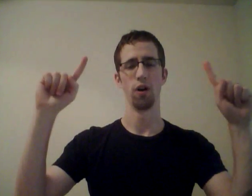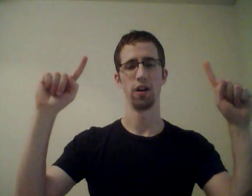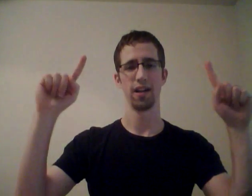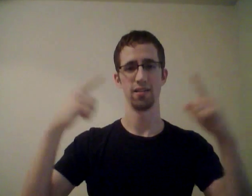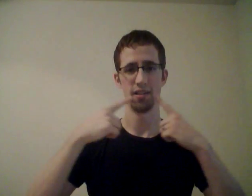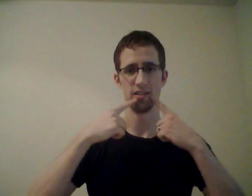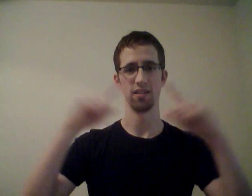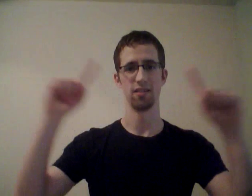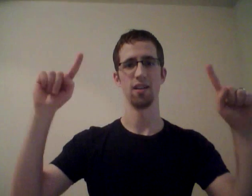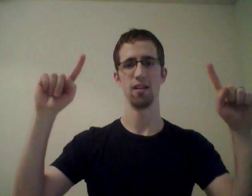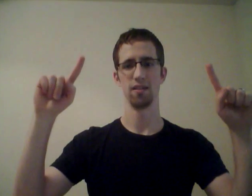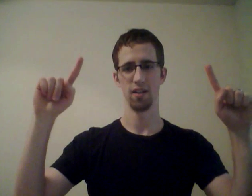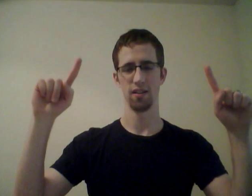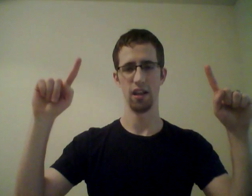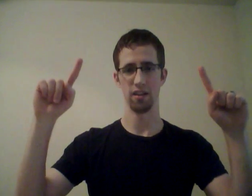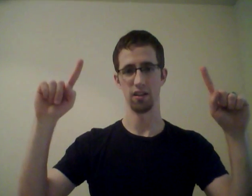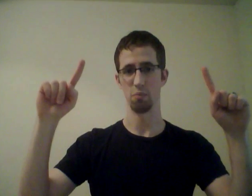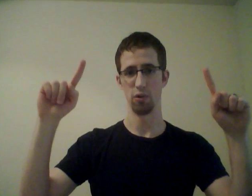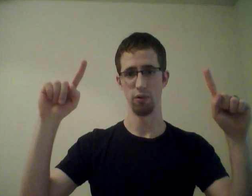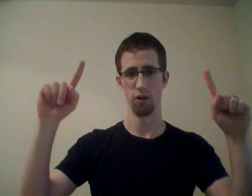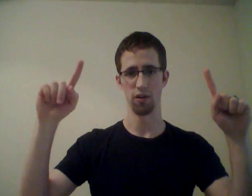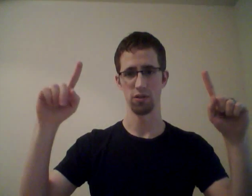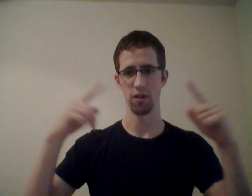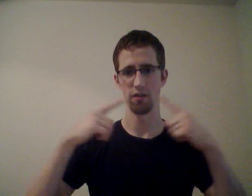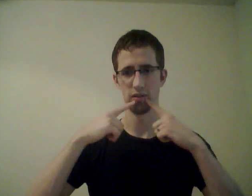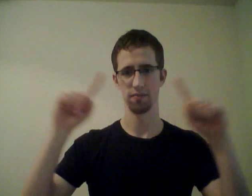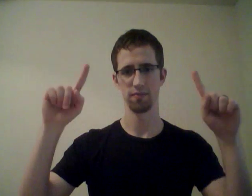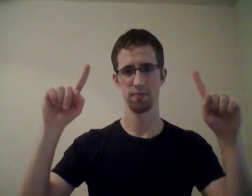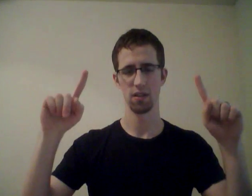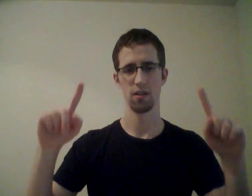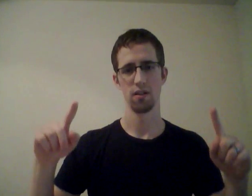Work as in to succeed. The computer works, whatever.